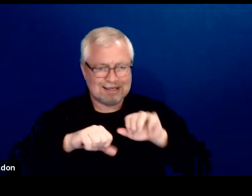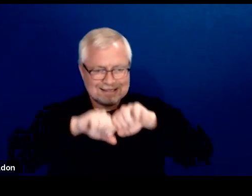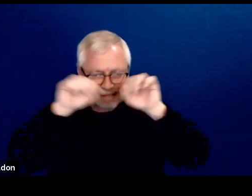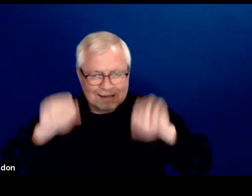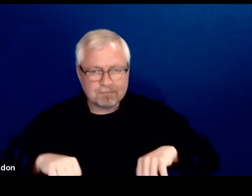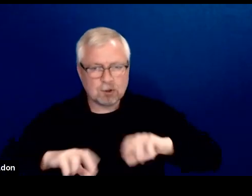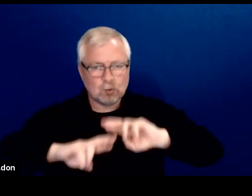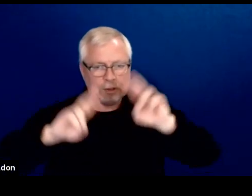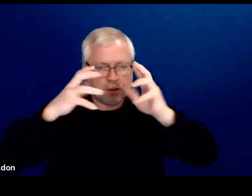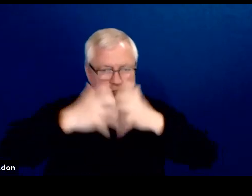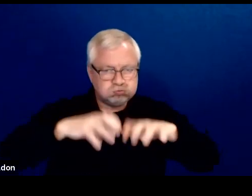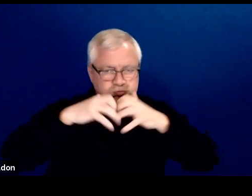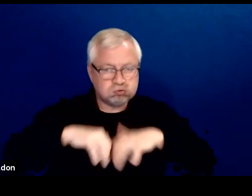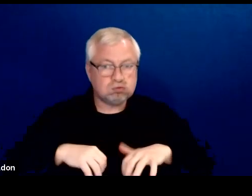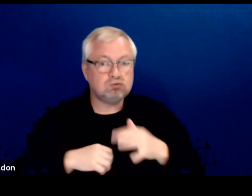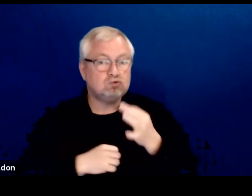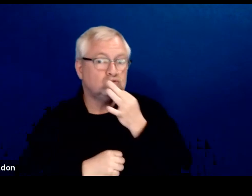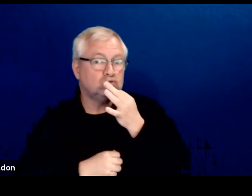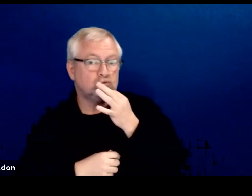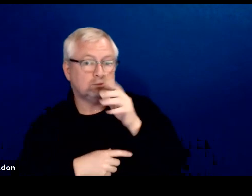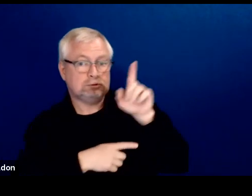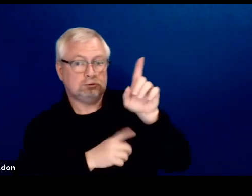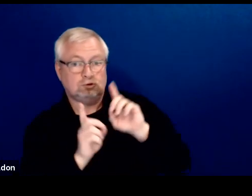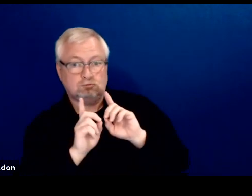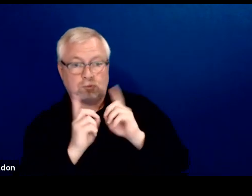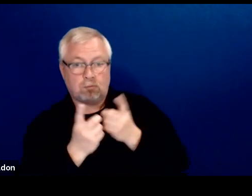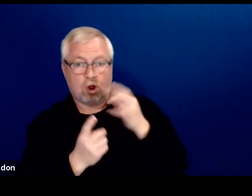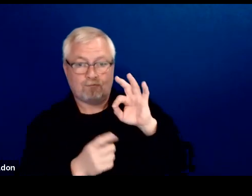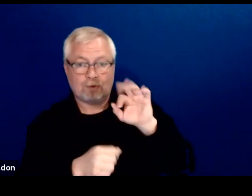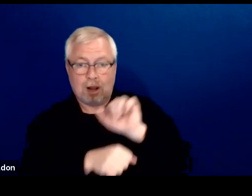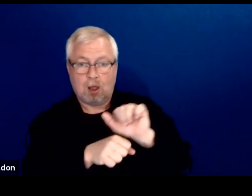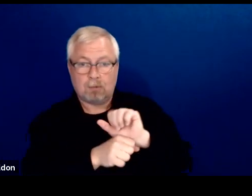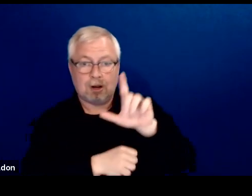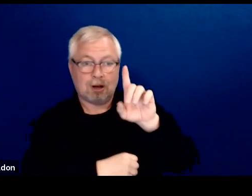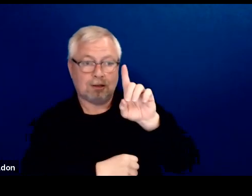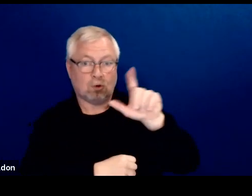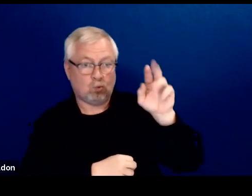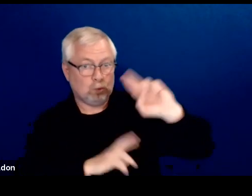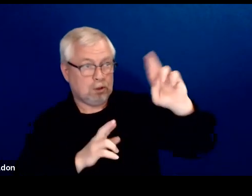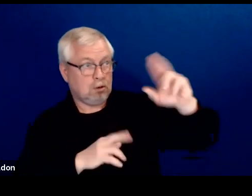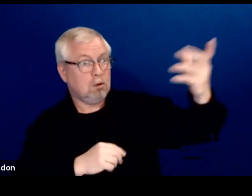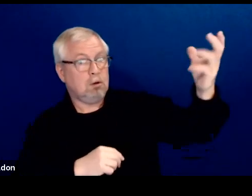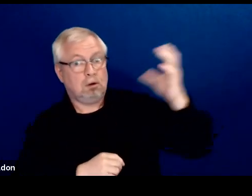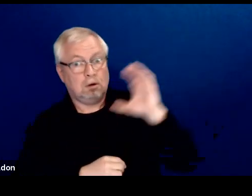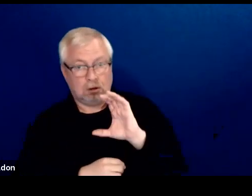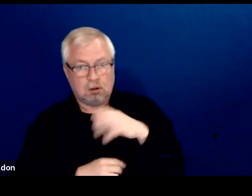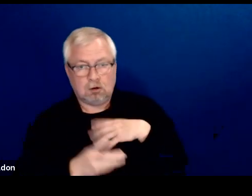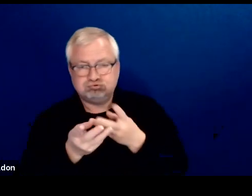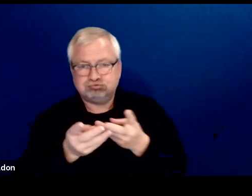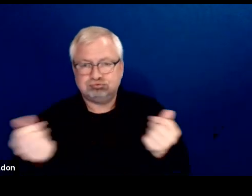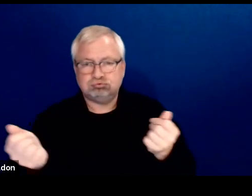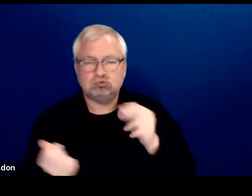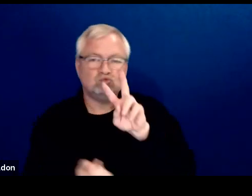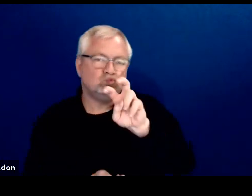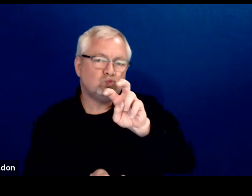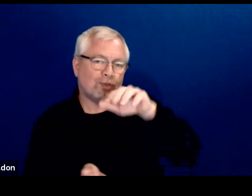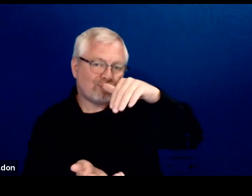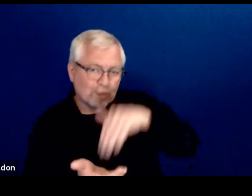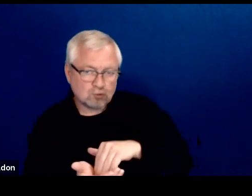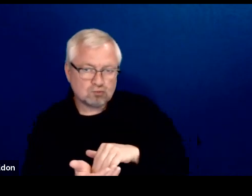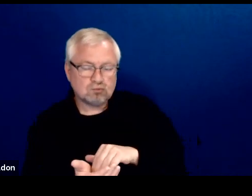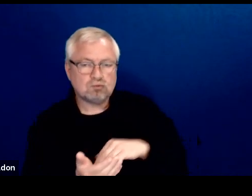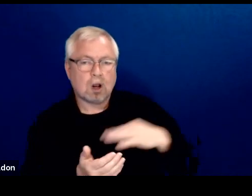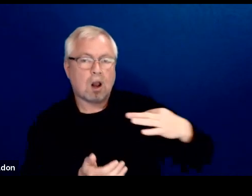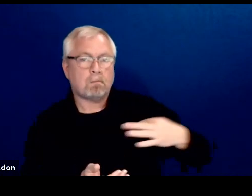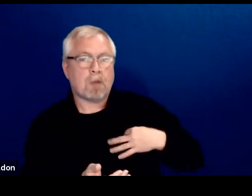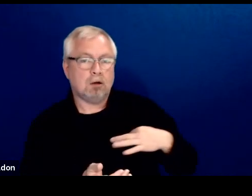Labor turned on that ability last night, we were able to process almost 200,000 applications for that additional $600 for a total of about